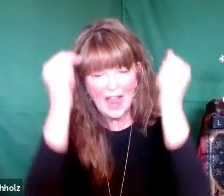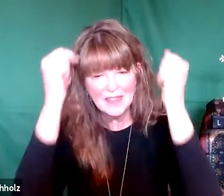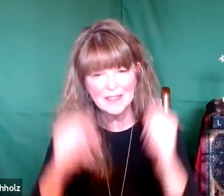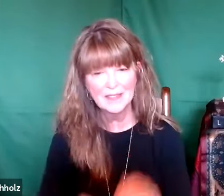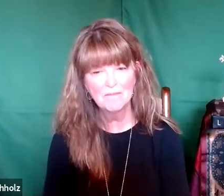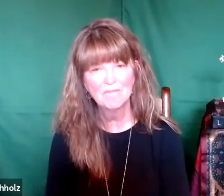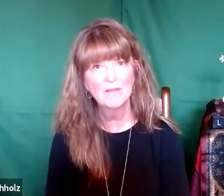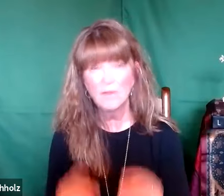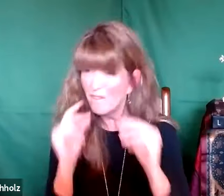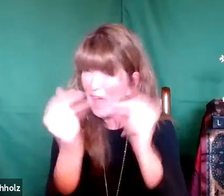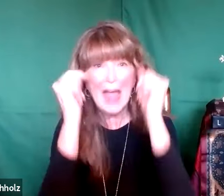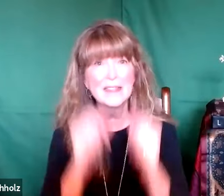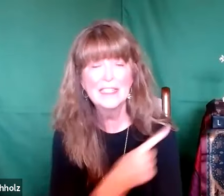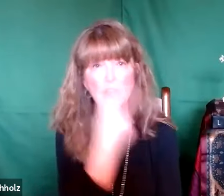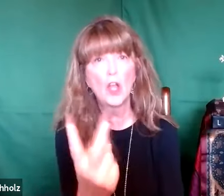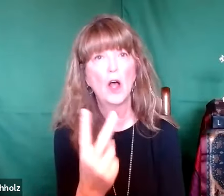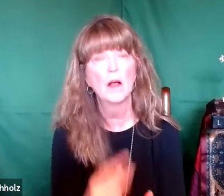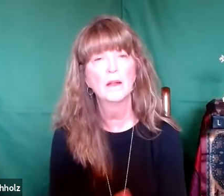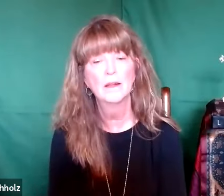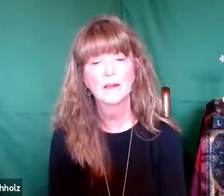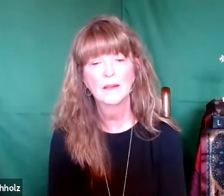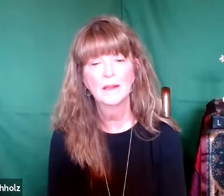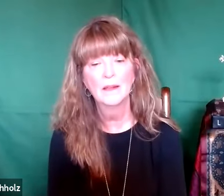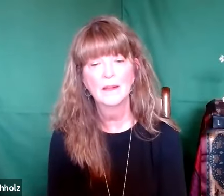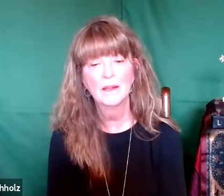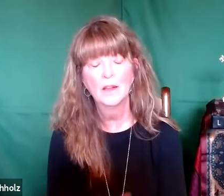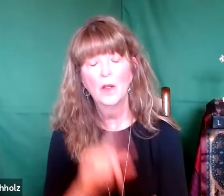was able to see the truth immediately, instantaneously.